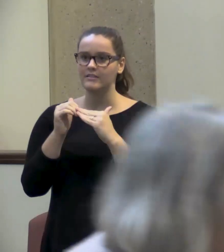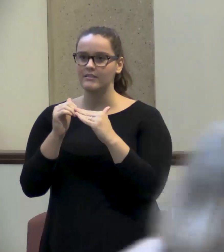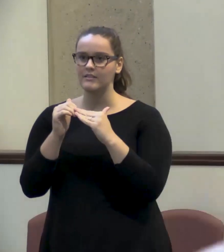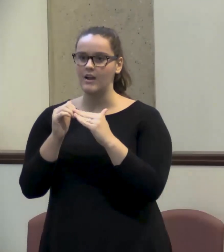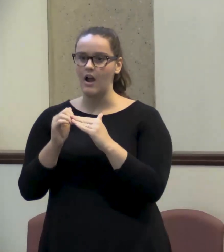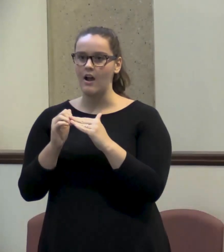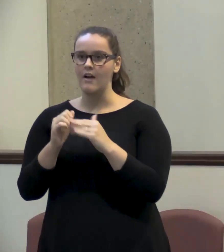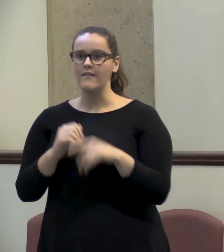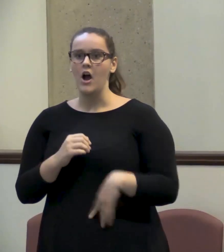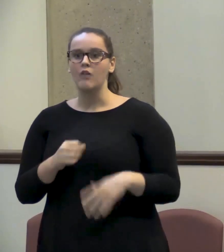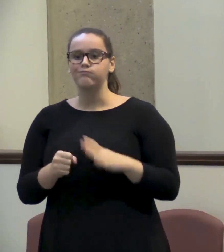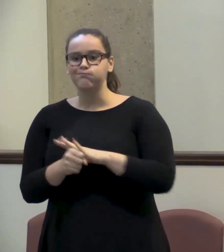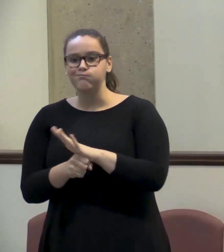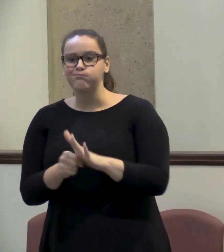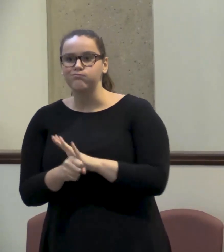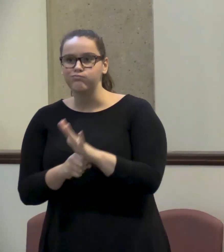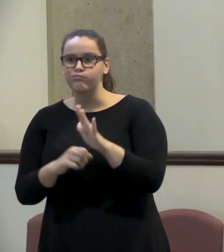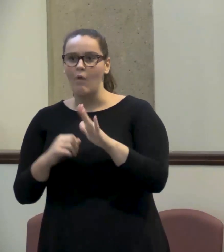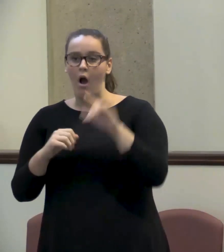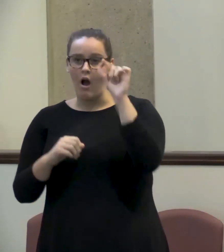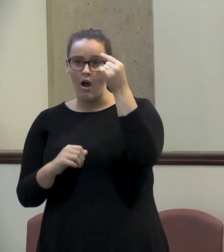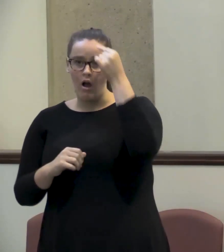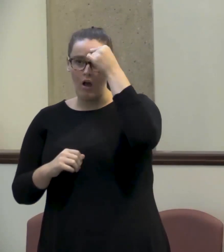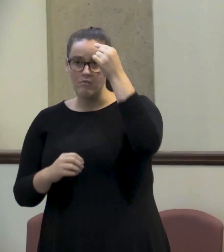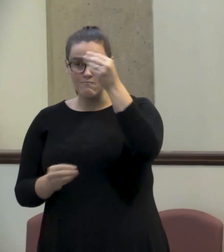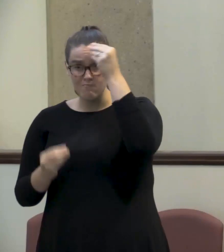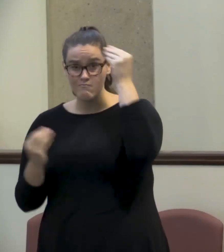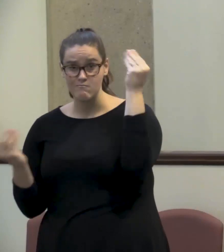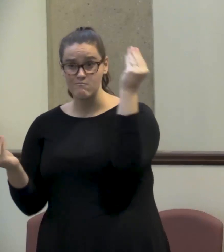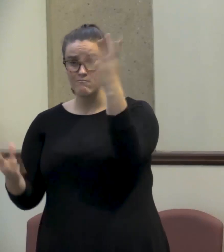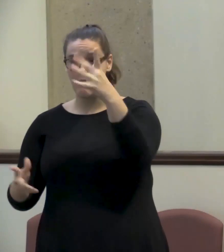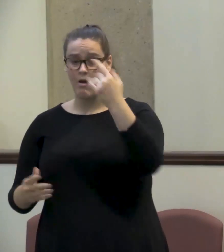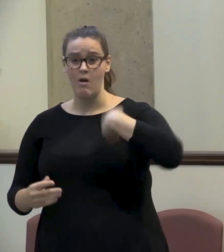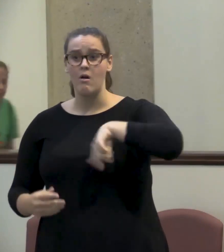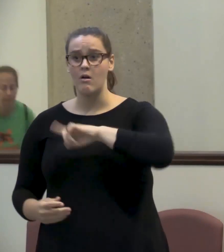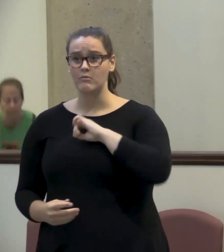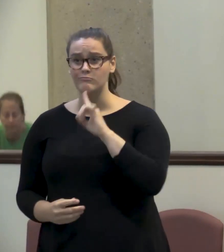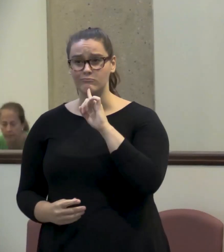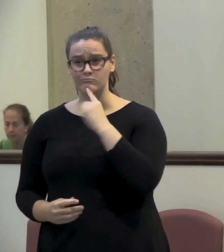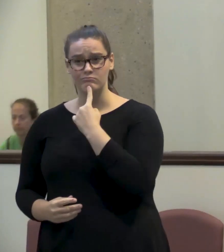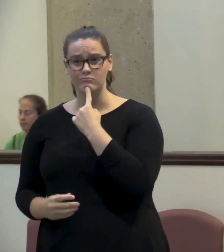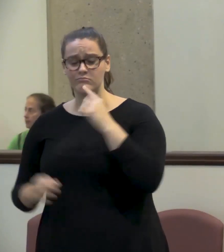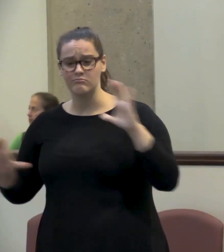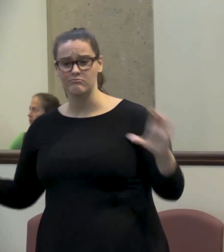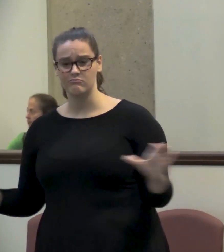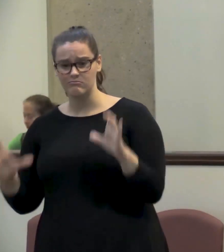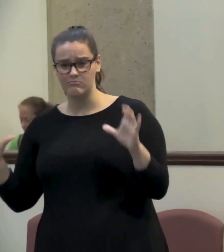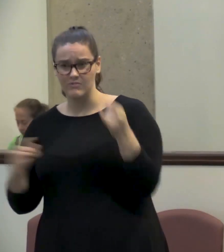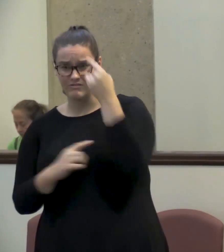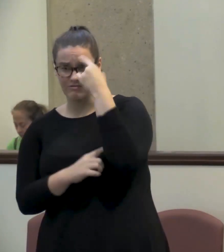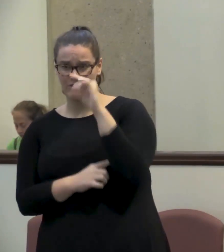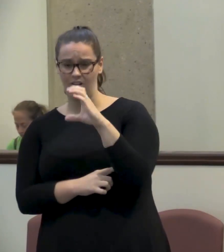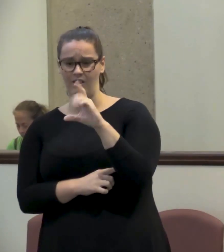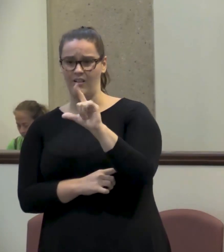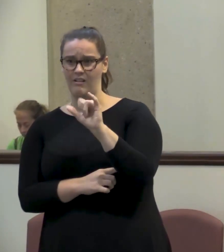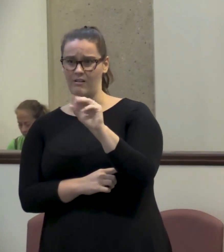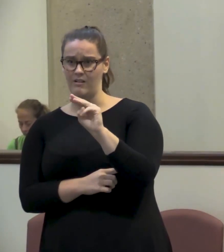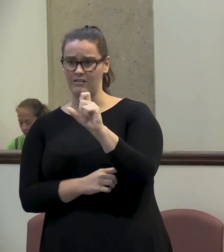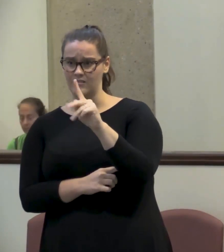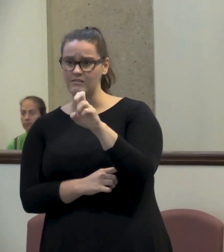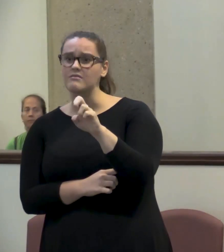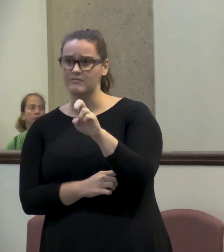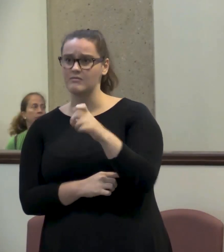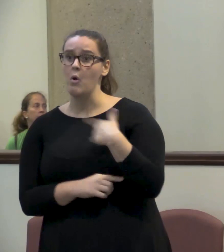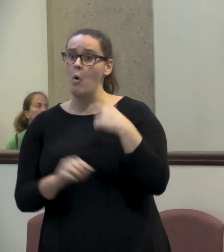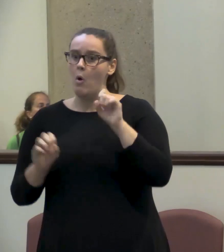local government, to let our local leaders know that we're serious about climate action. That we know there's a lot we can